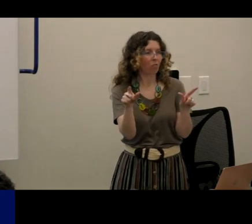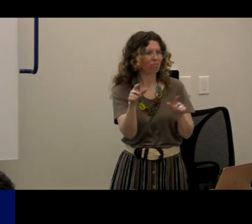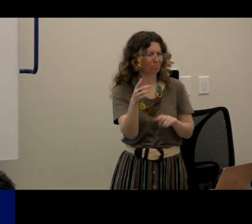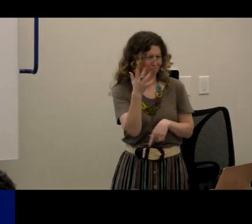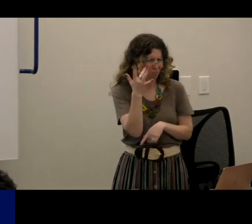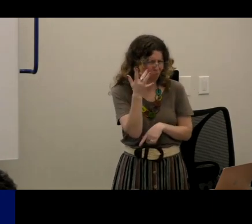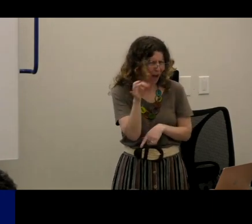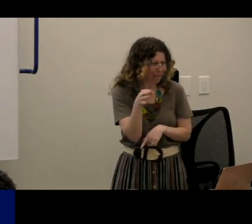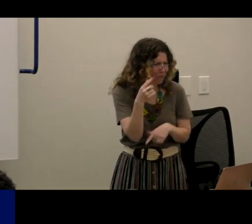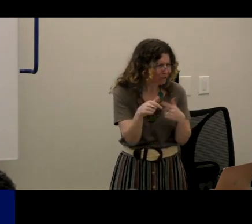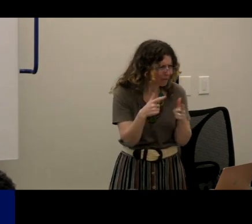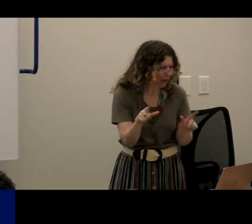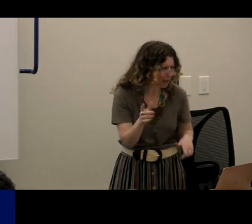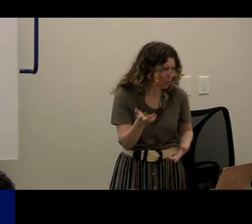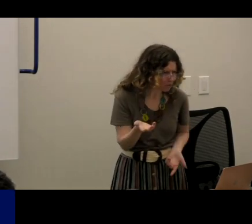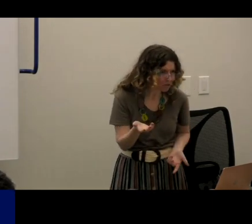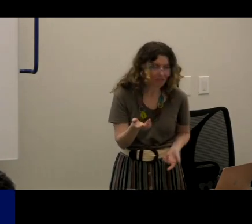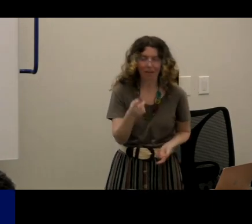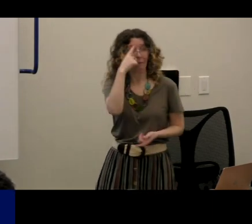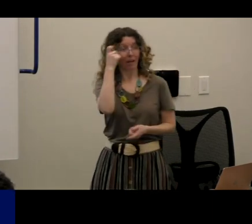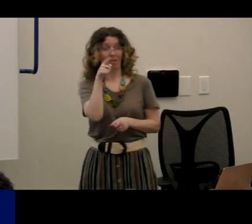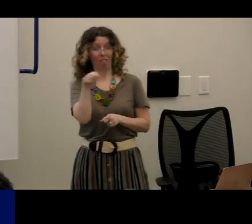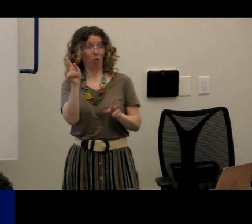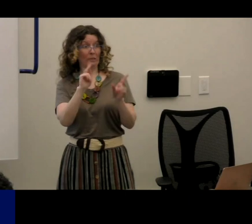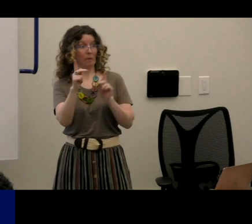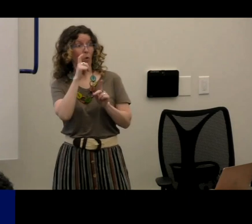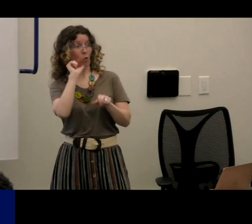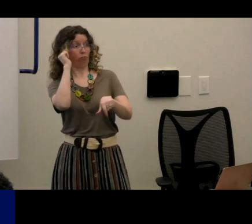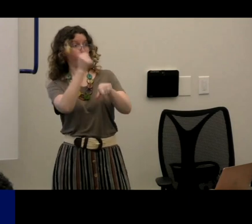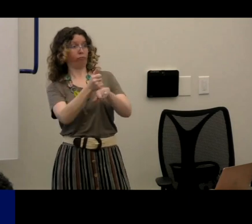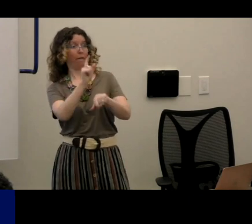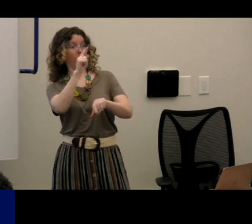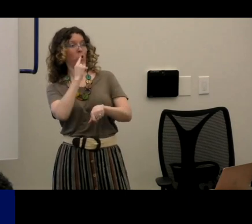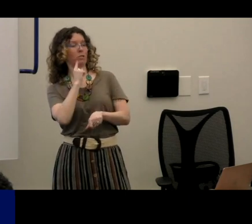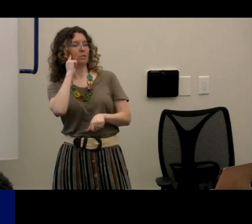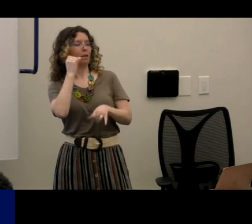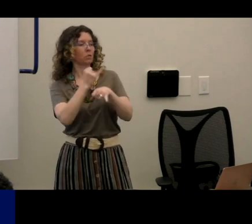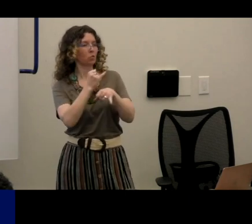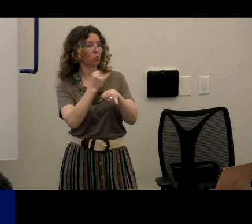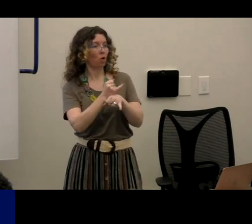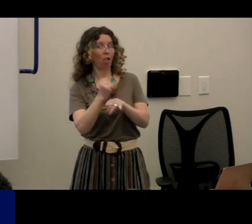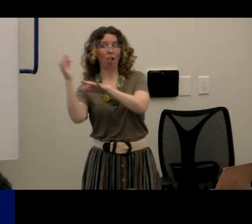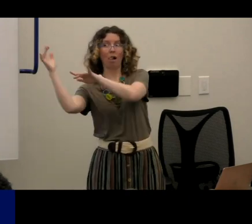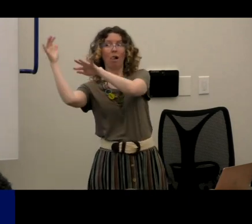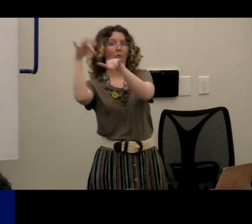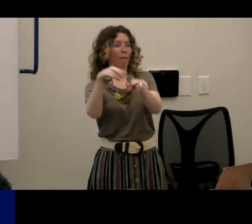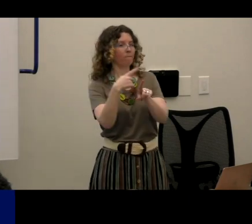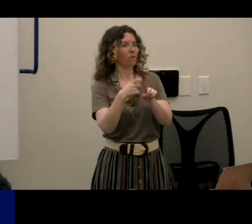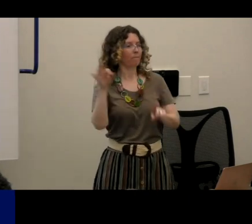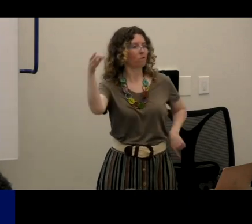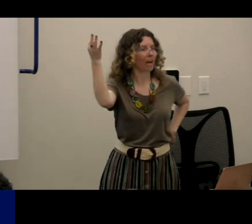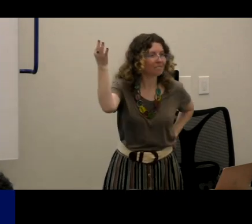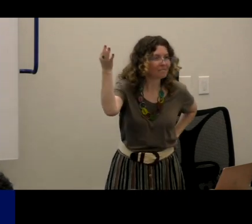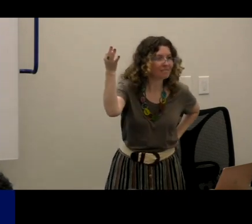use? French Sign Language. You're probably wondering why would they use French. Those individuals who established this first school,